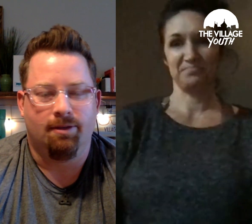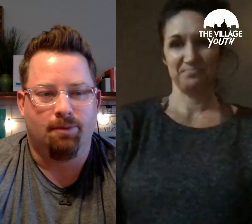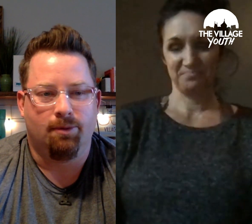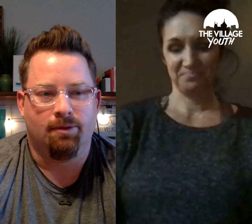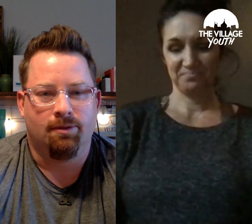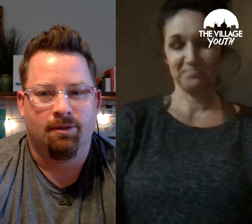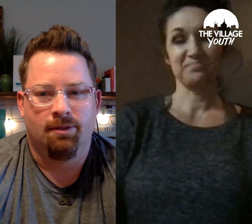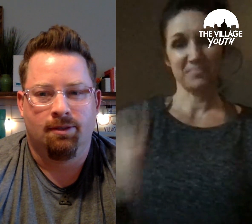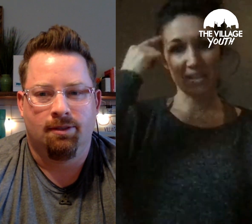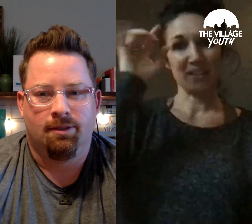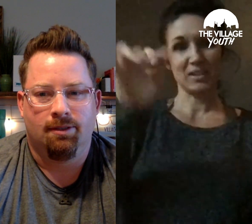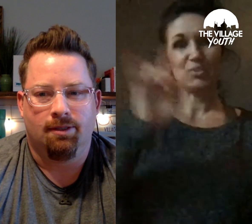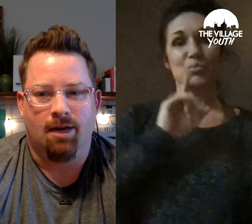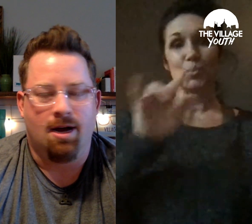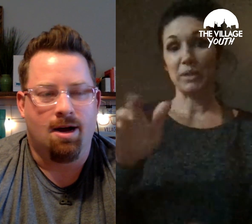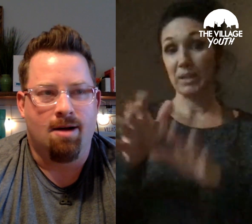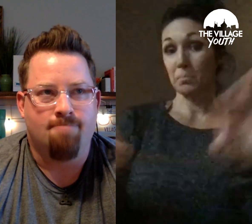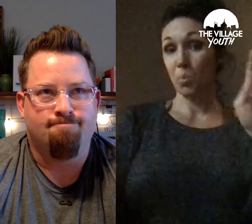really, really important.